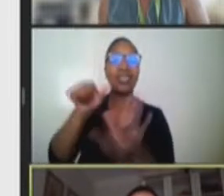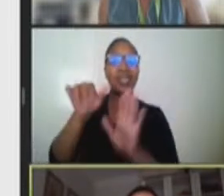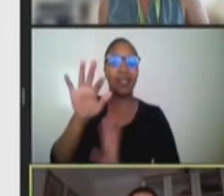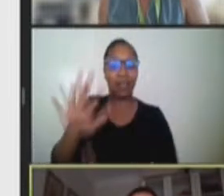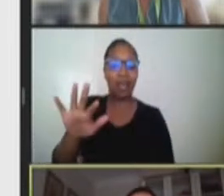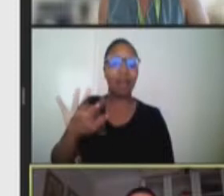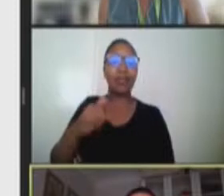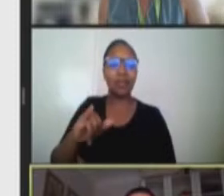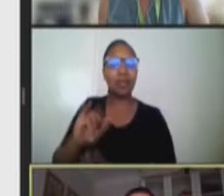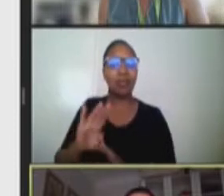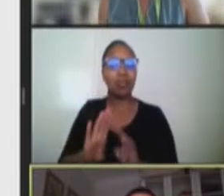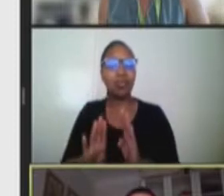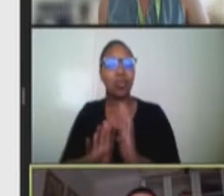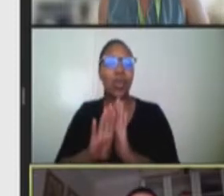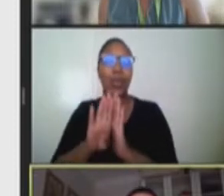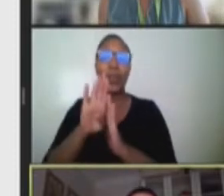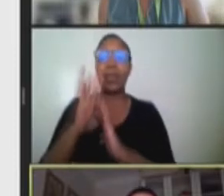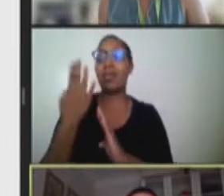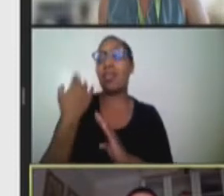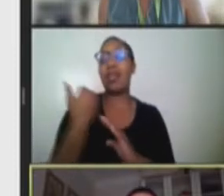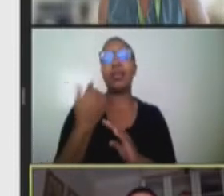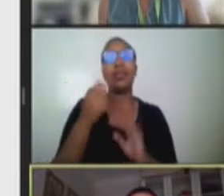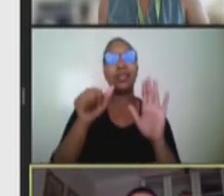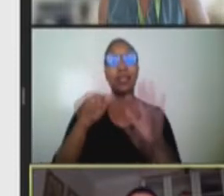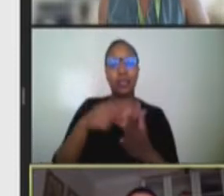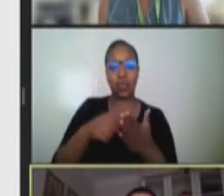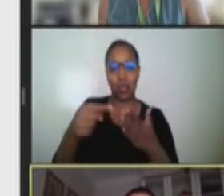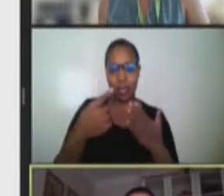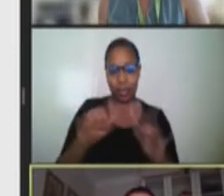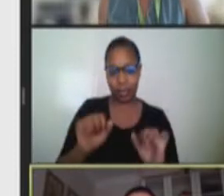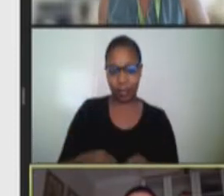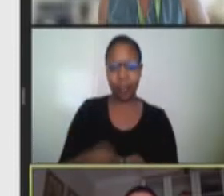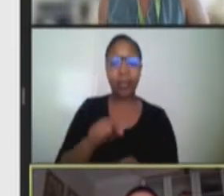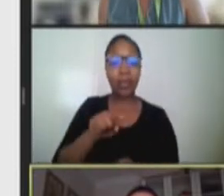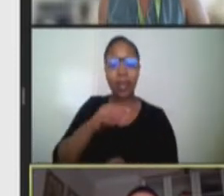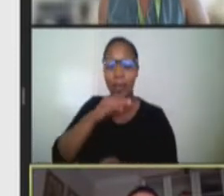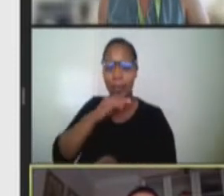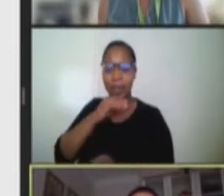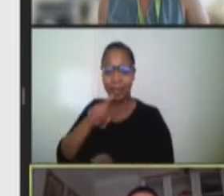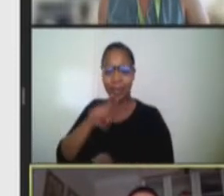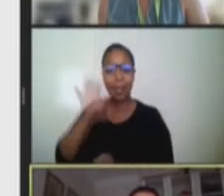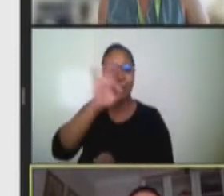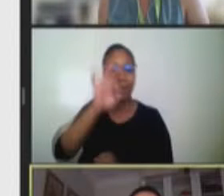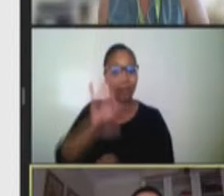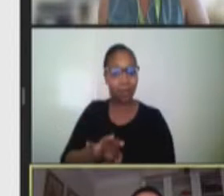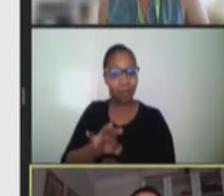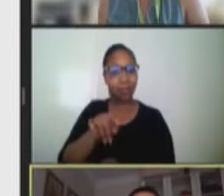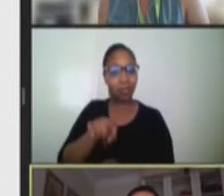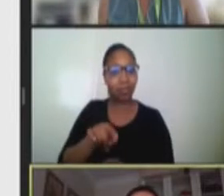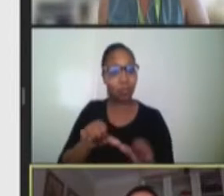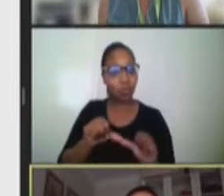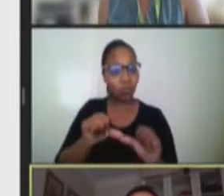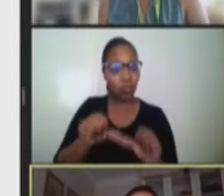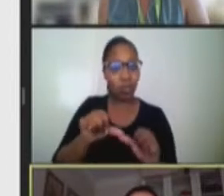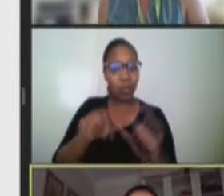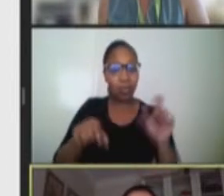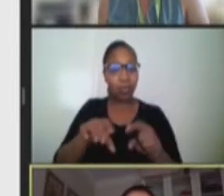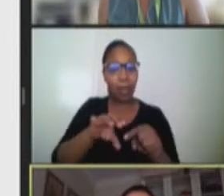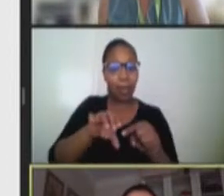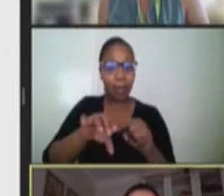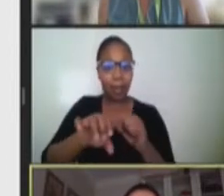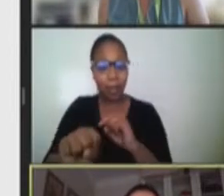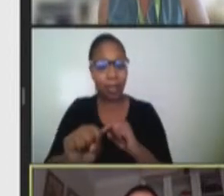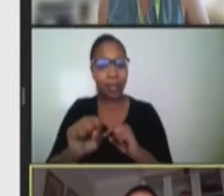weeks. This is the percentage of cases that are admitted by age group. And so you can see that the percentage